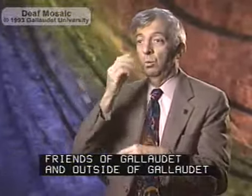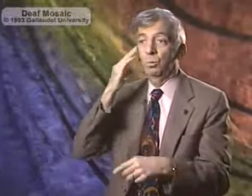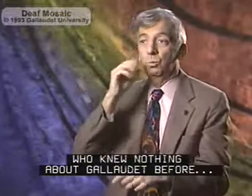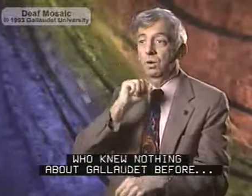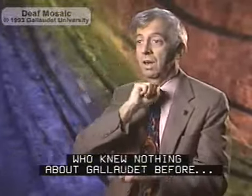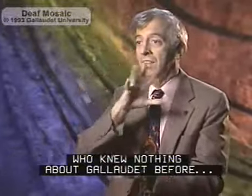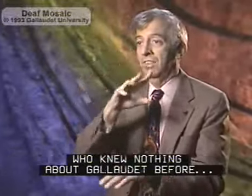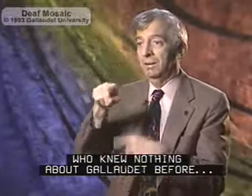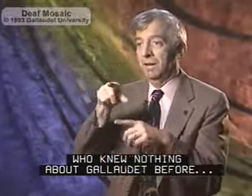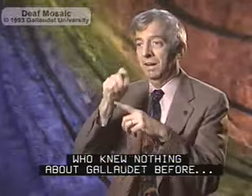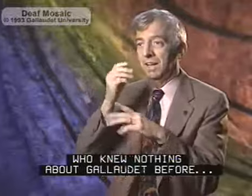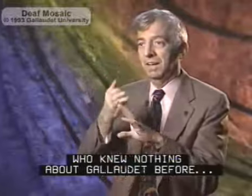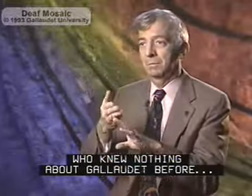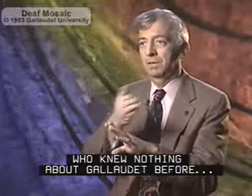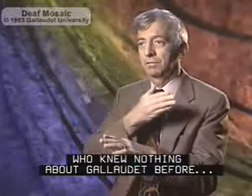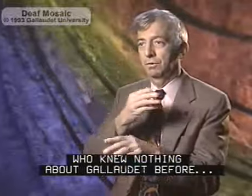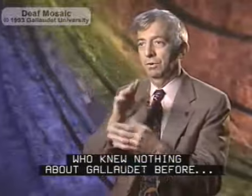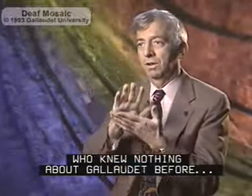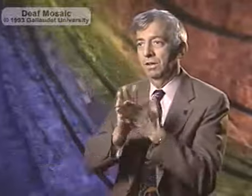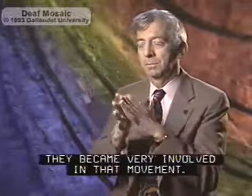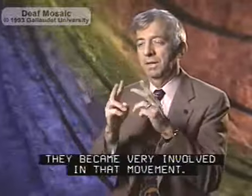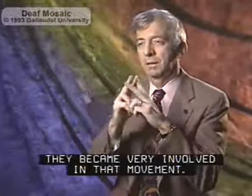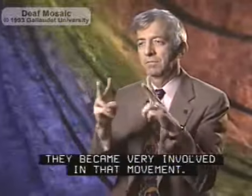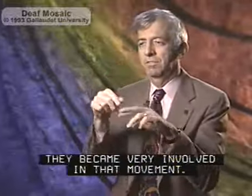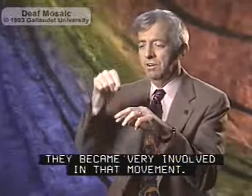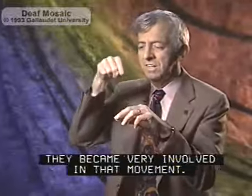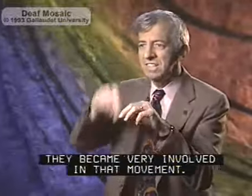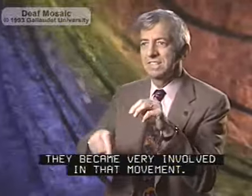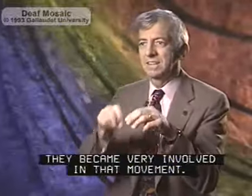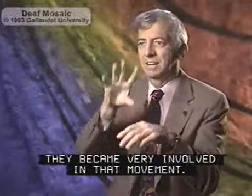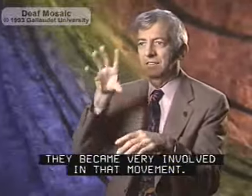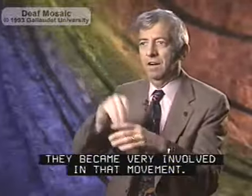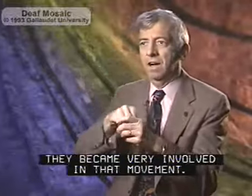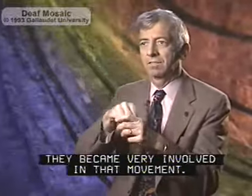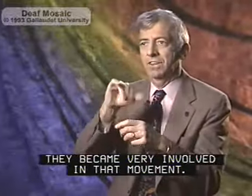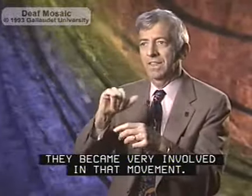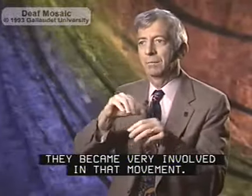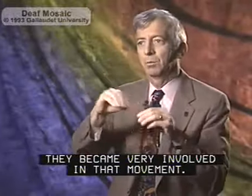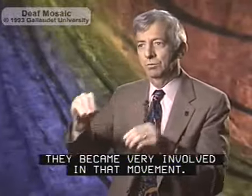knew nothing about Gallaudet before, became very involved in that movement.